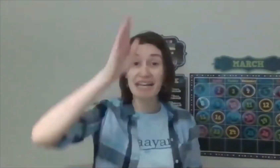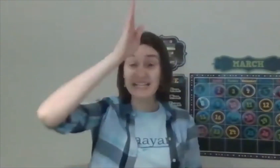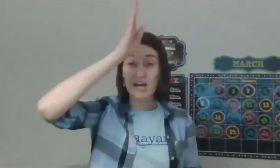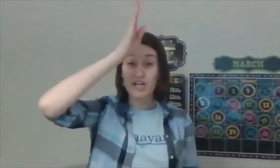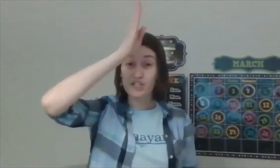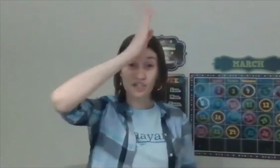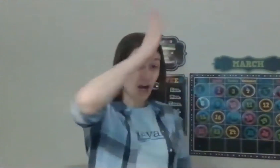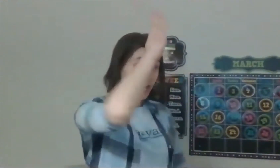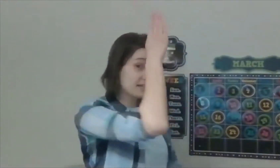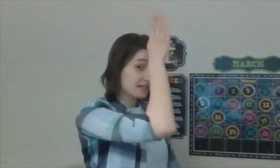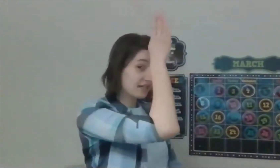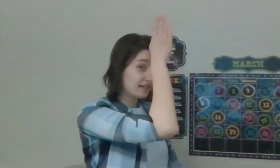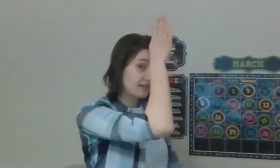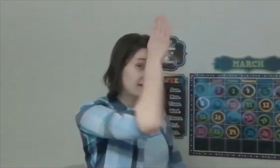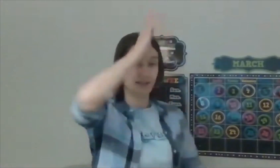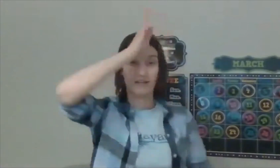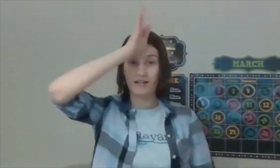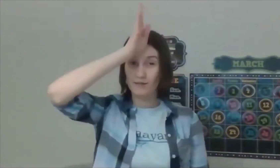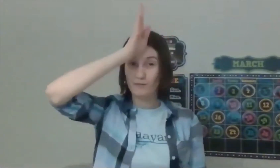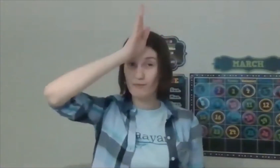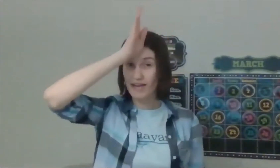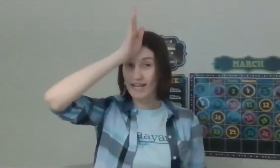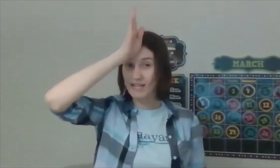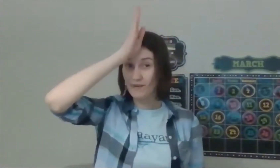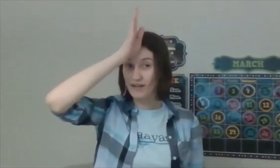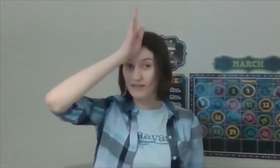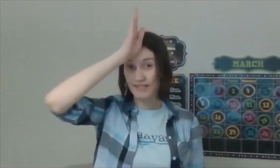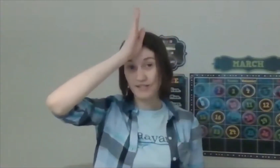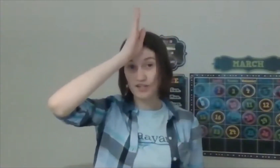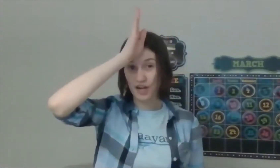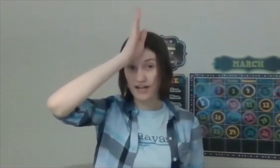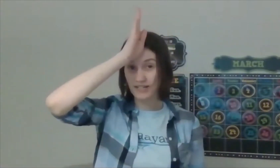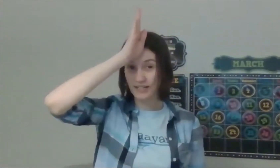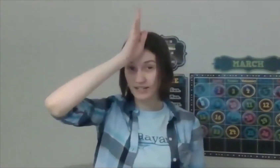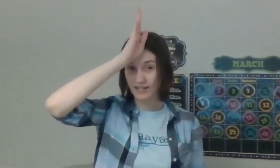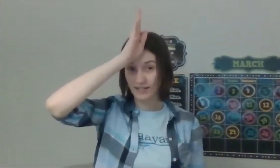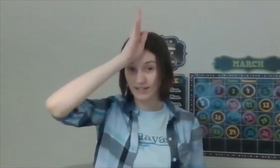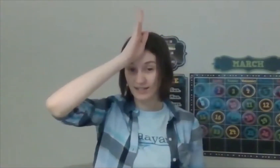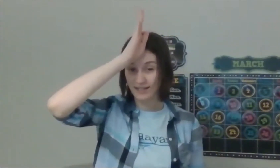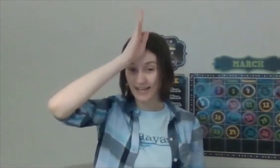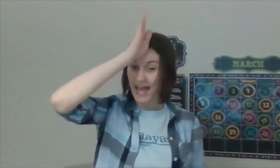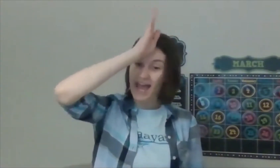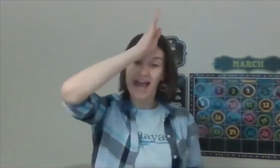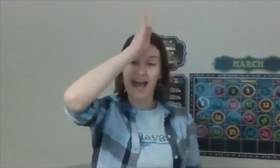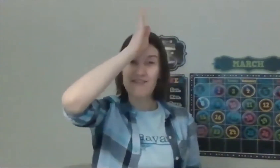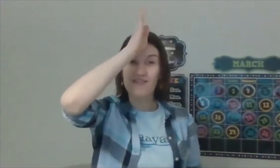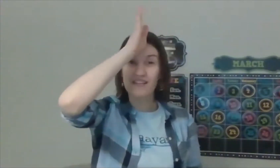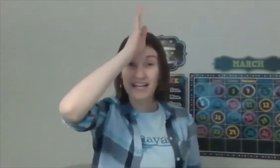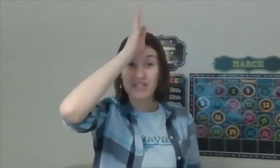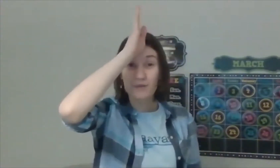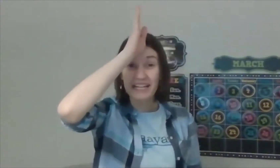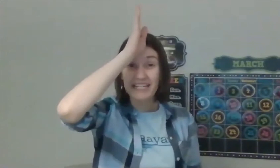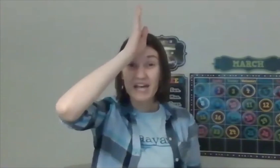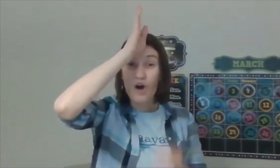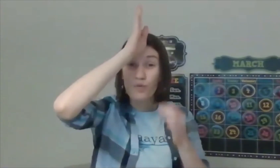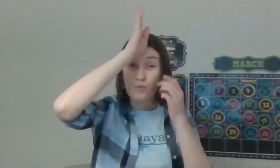is a shark. I put my hand up here. This is a shark. And then the next one is a